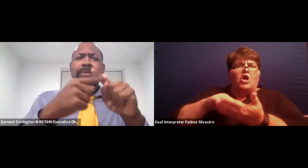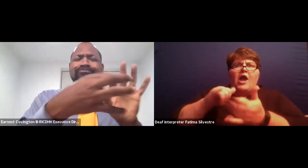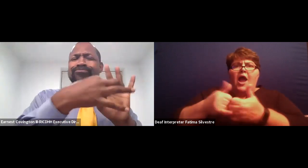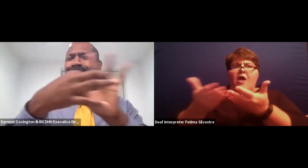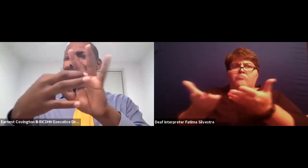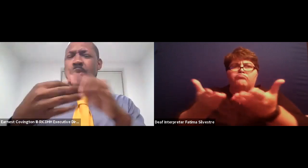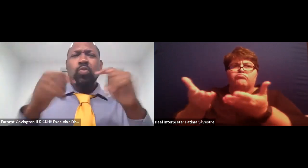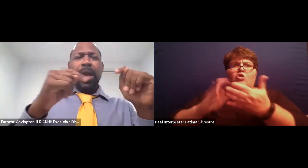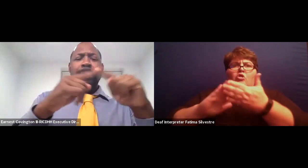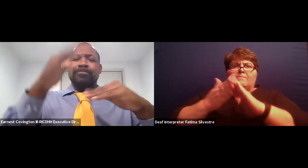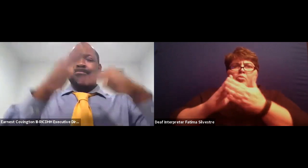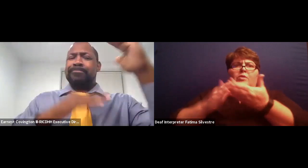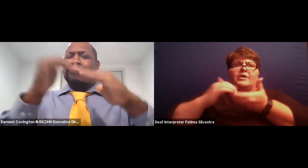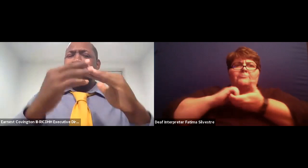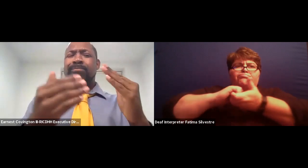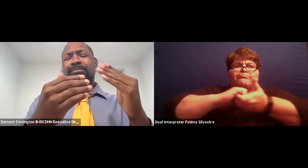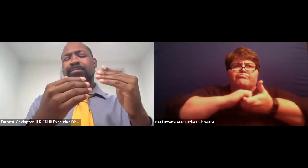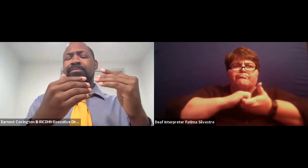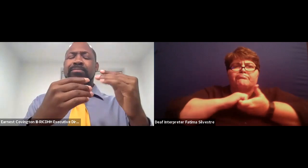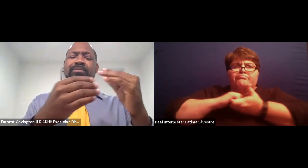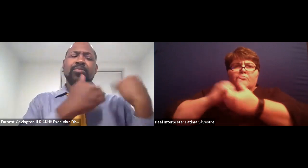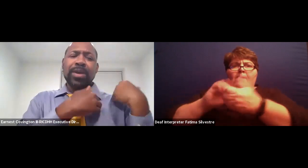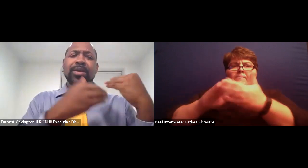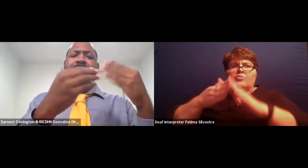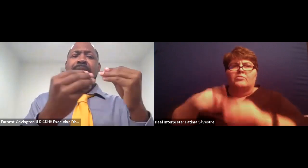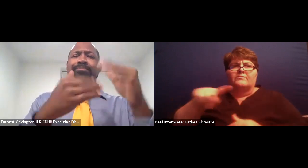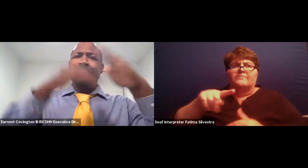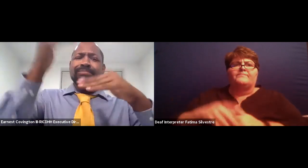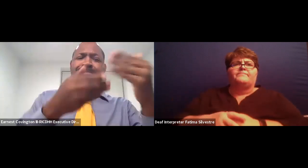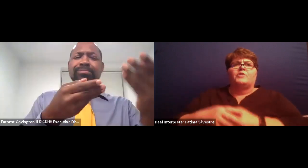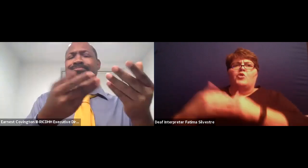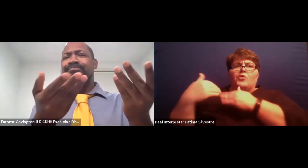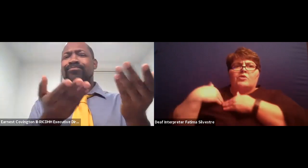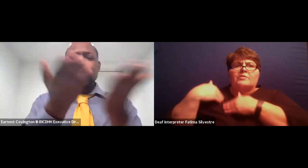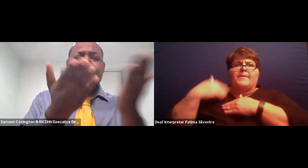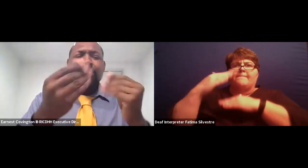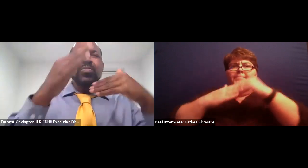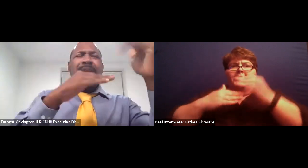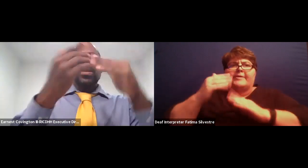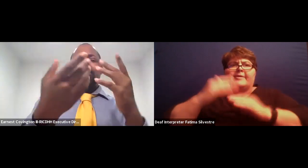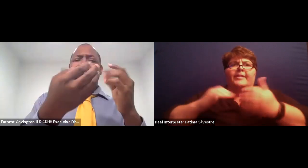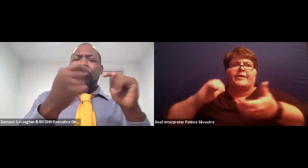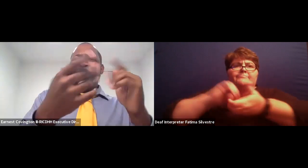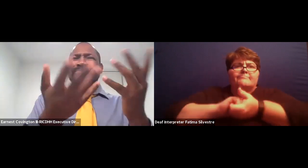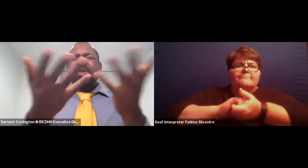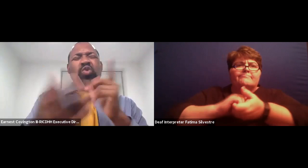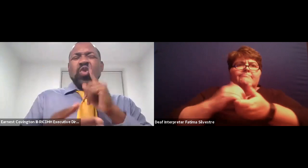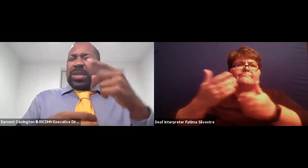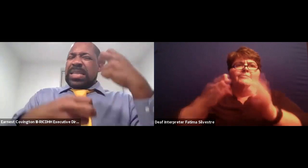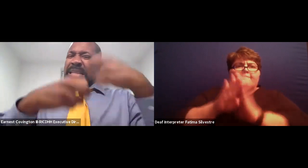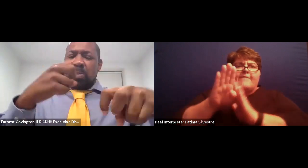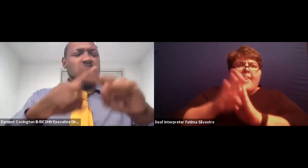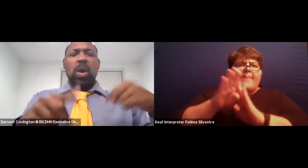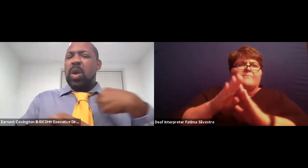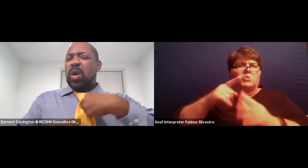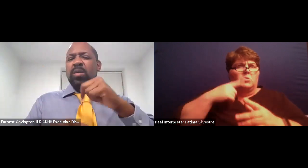And I've learned a lot about how things work here in Rhode Island, how to connect with folks, how to build